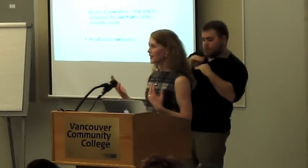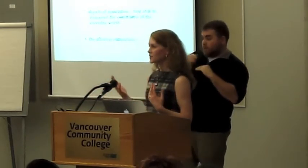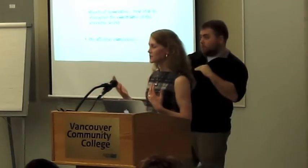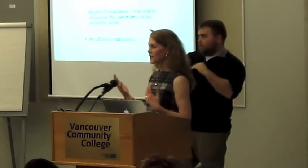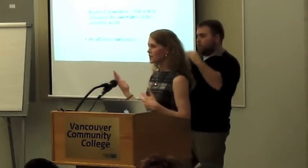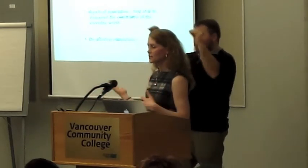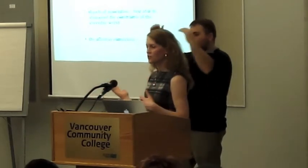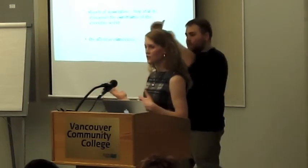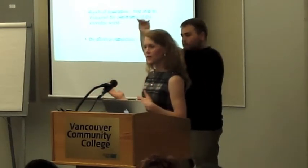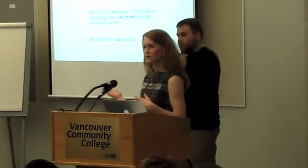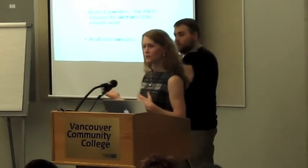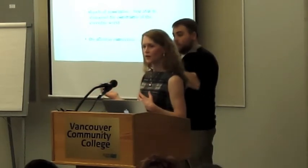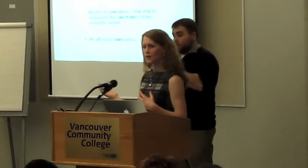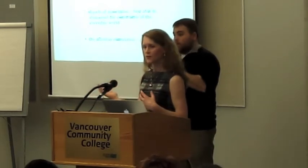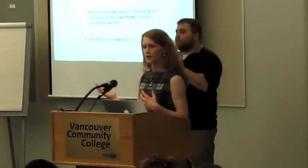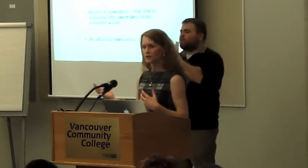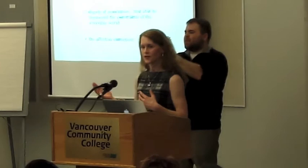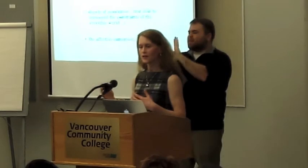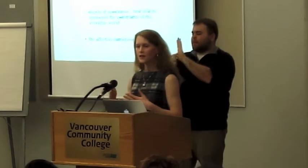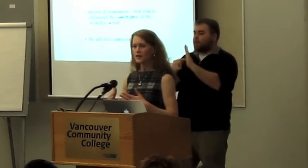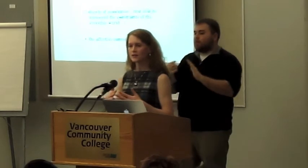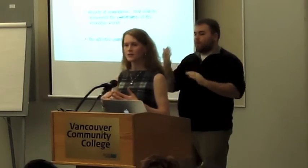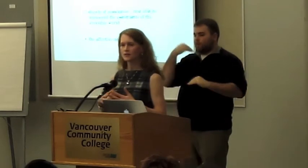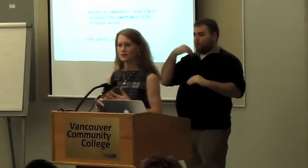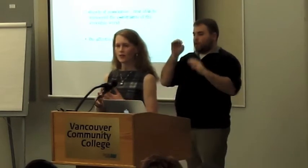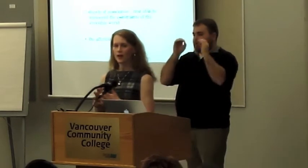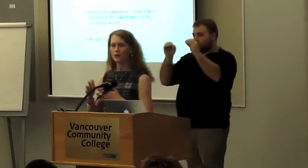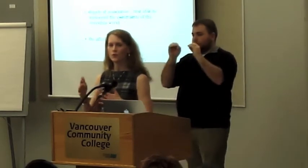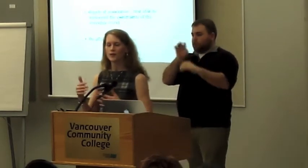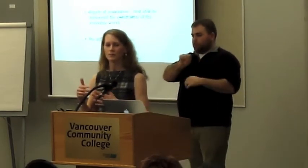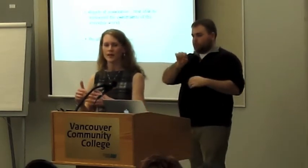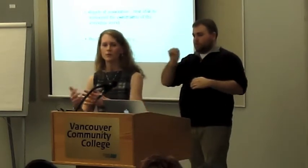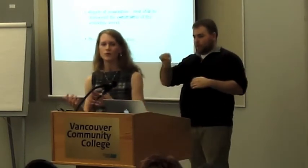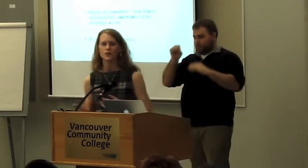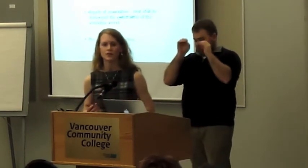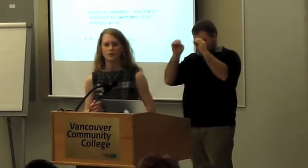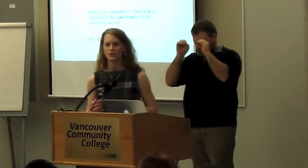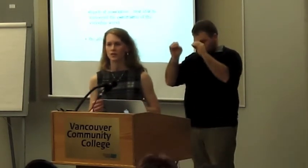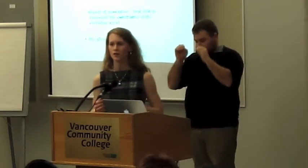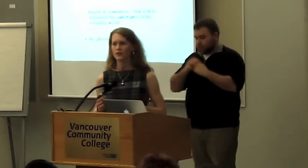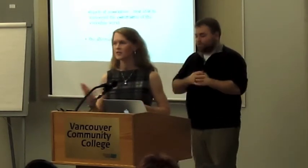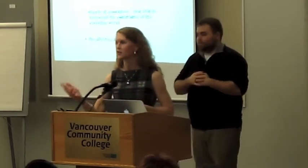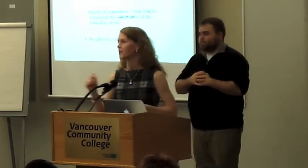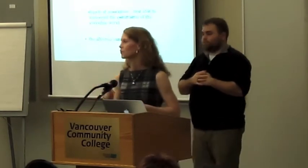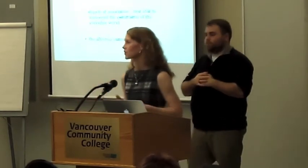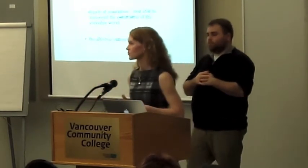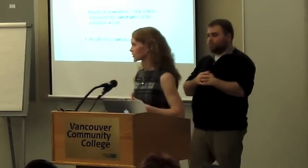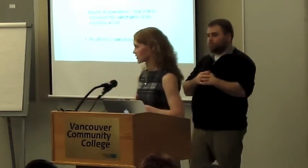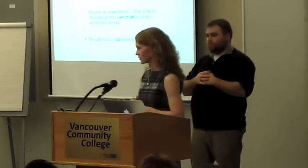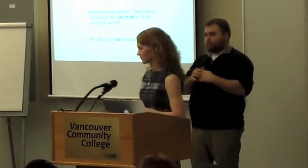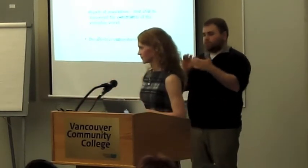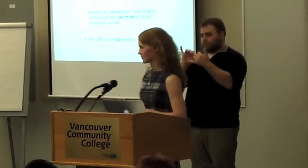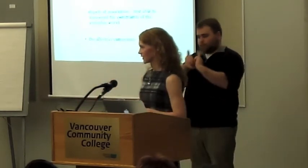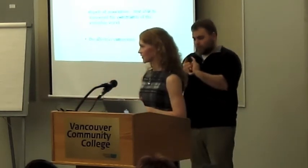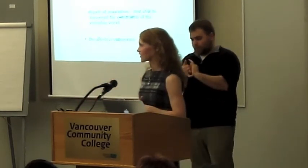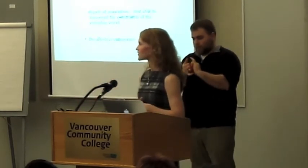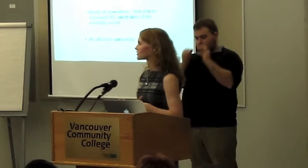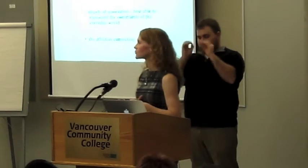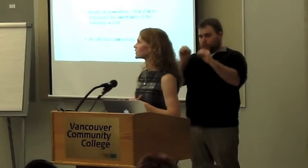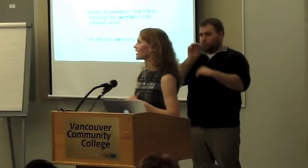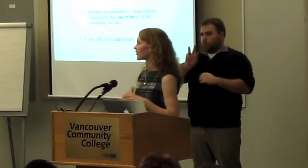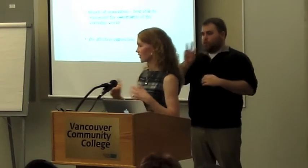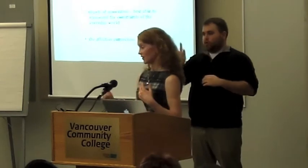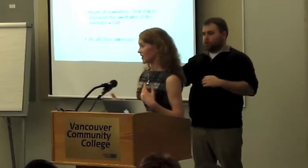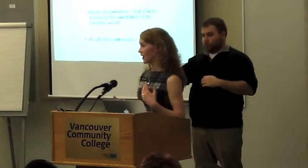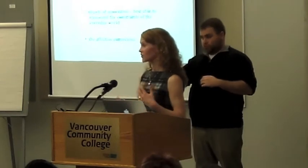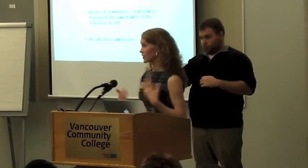that I like is I taught social studies for a lot of years, and it's how do we begin with what students know and teach about World War II. A lot of